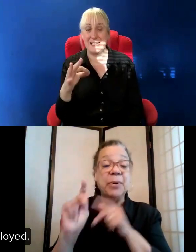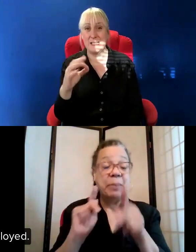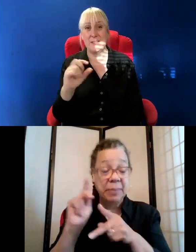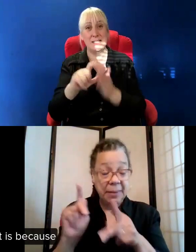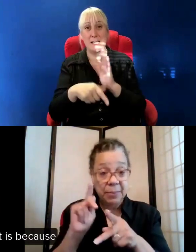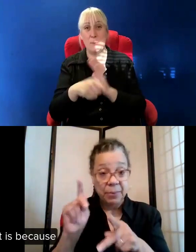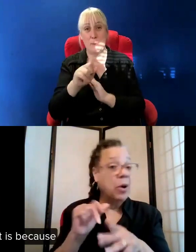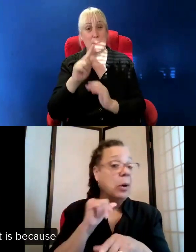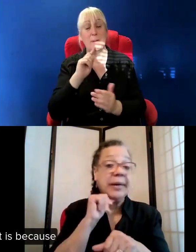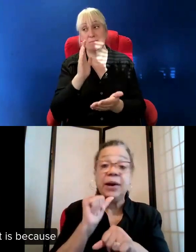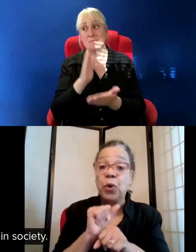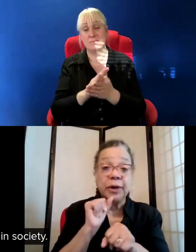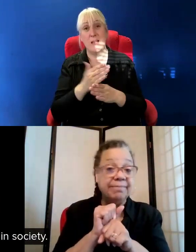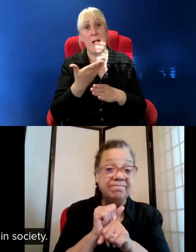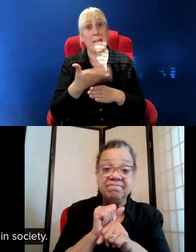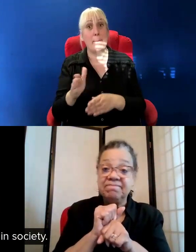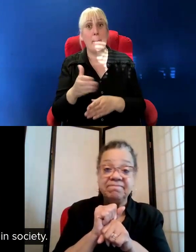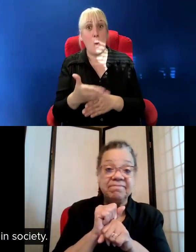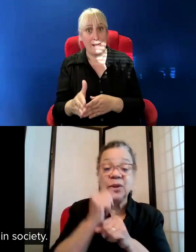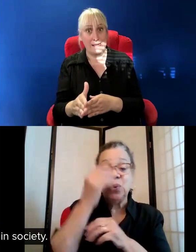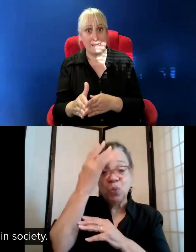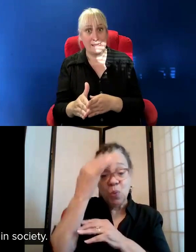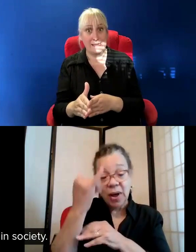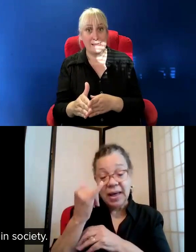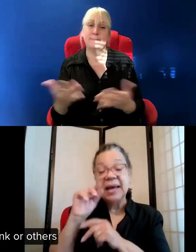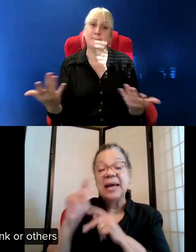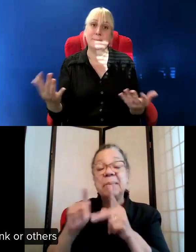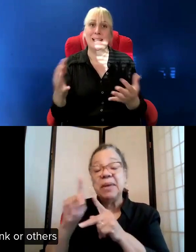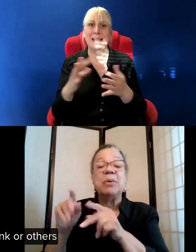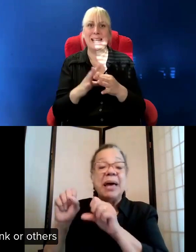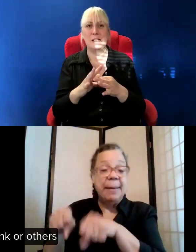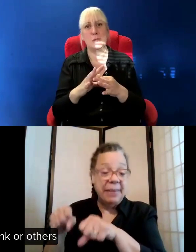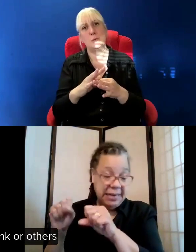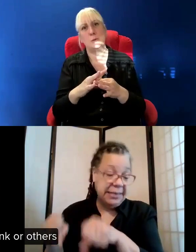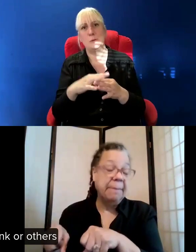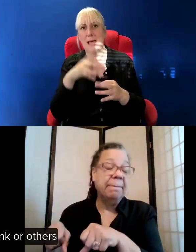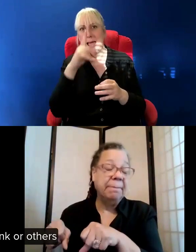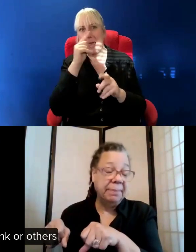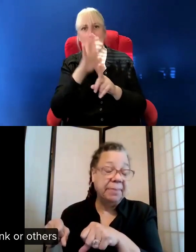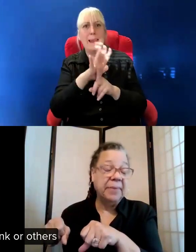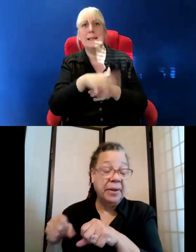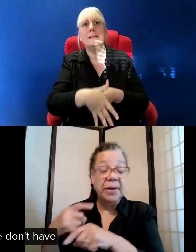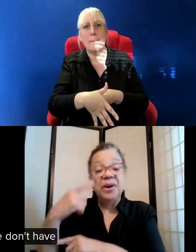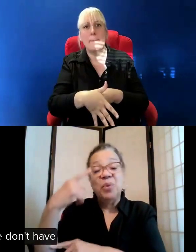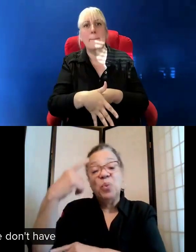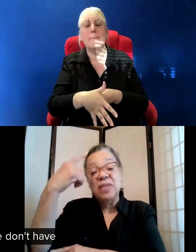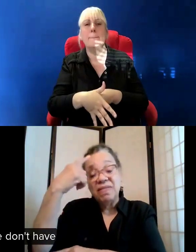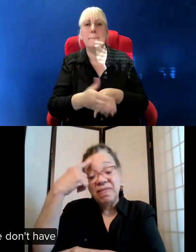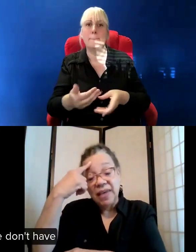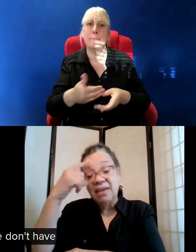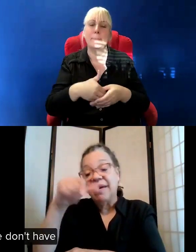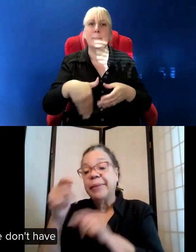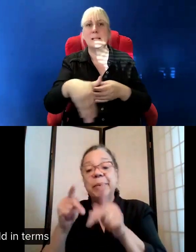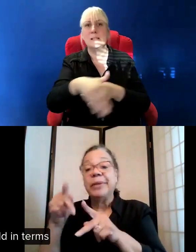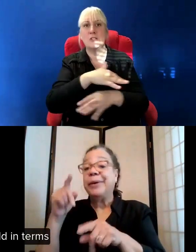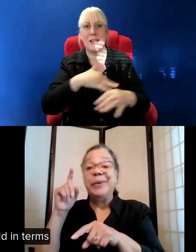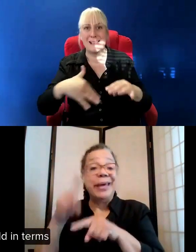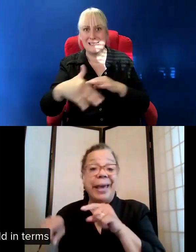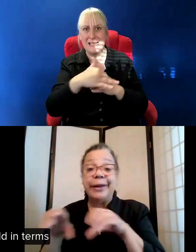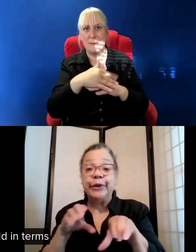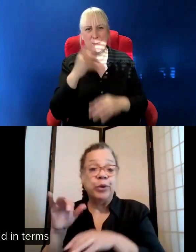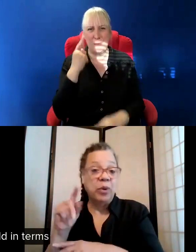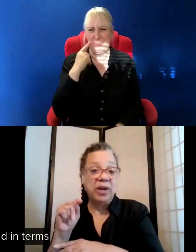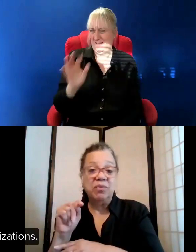unemployed. Now, some of that is because of ableism in society. Often we think, or others think, that we don't have value